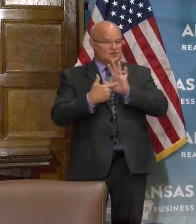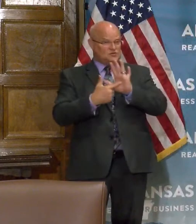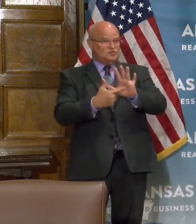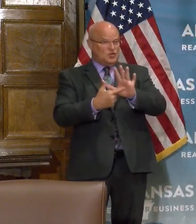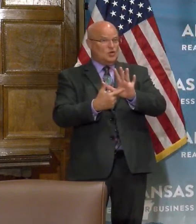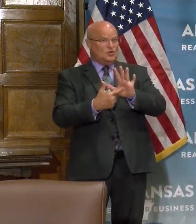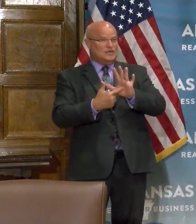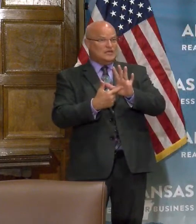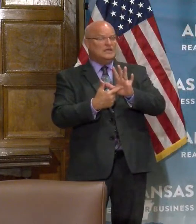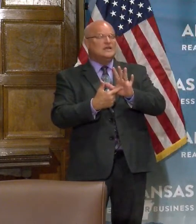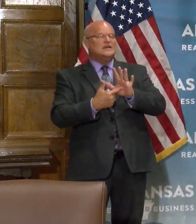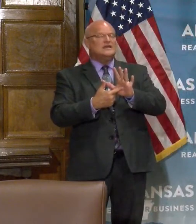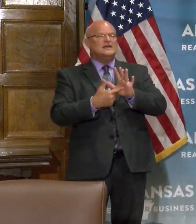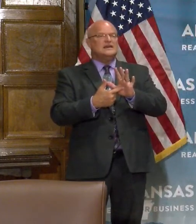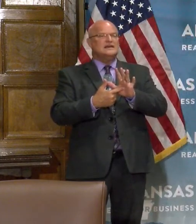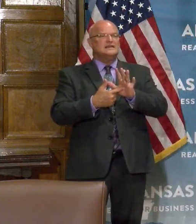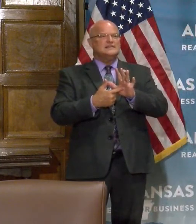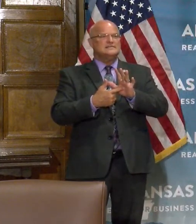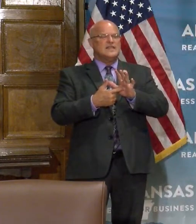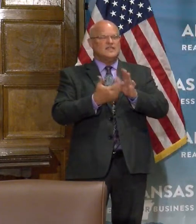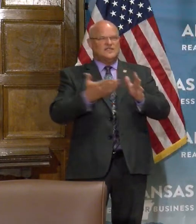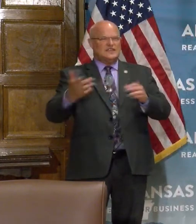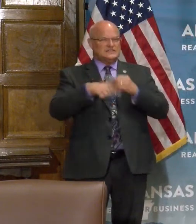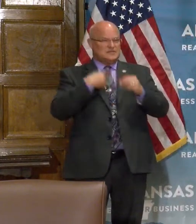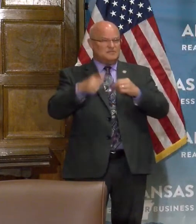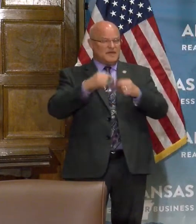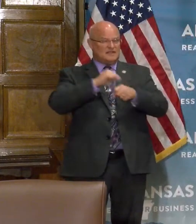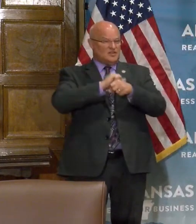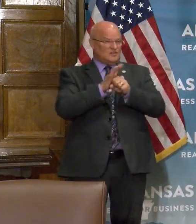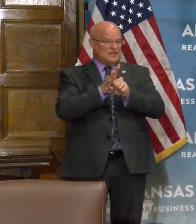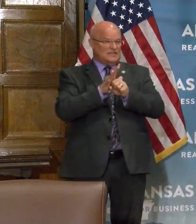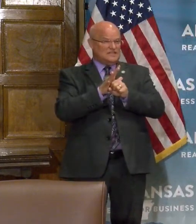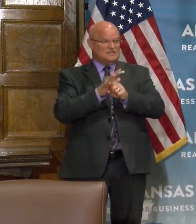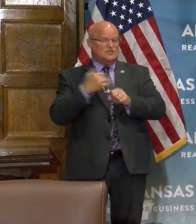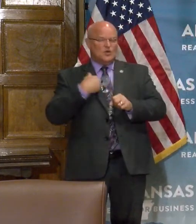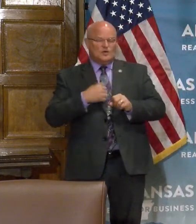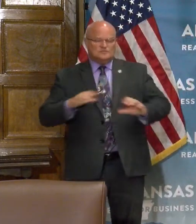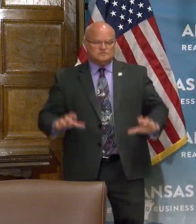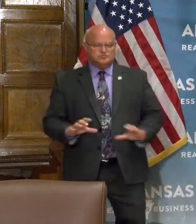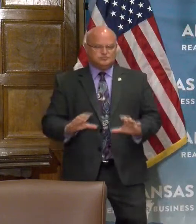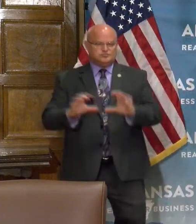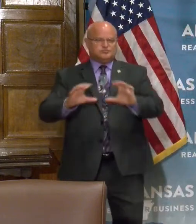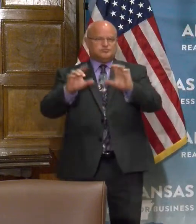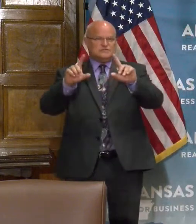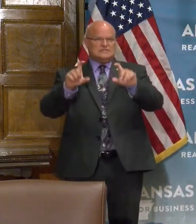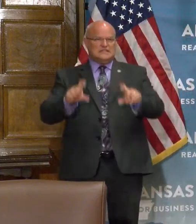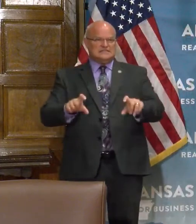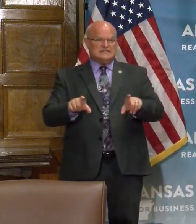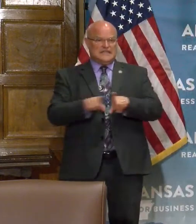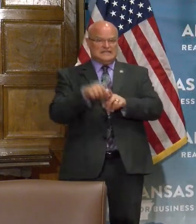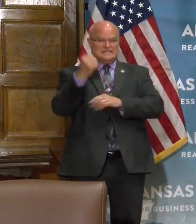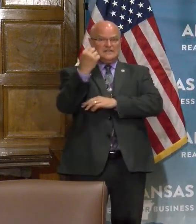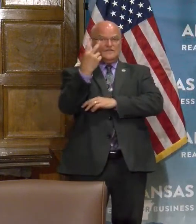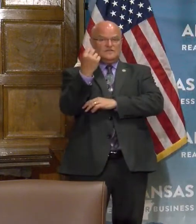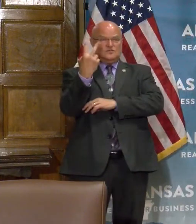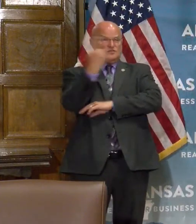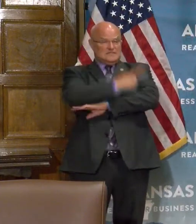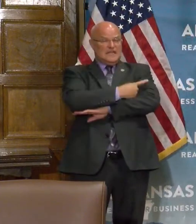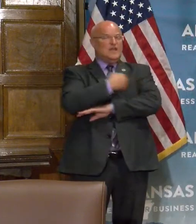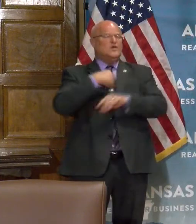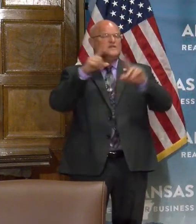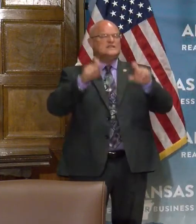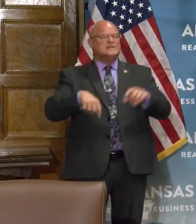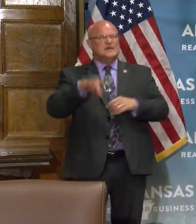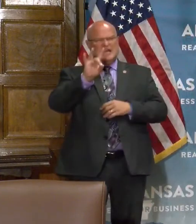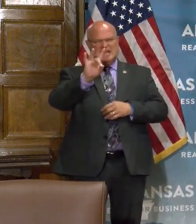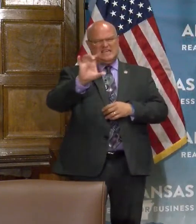made the decision to go ahead and be very aggressive in testing over the weekend. As of noon today, we had tested